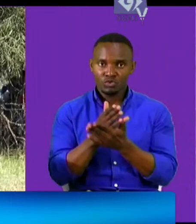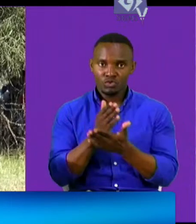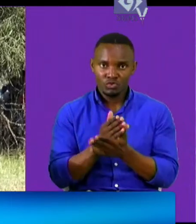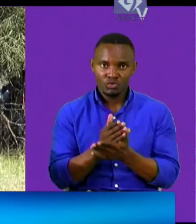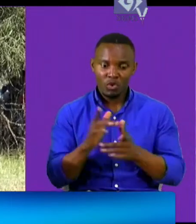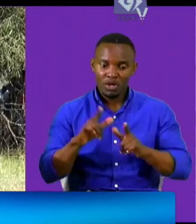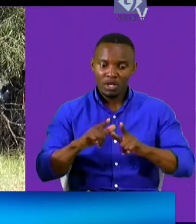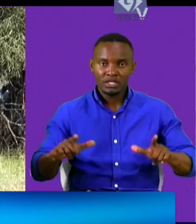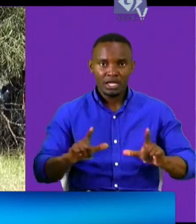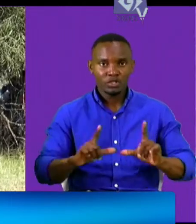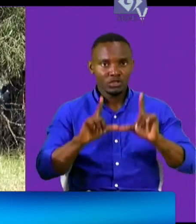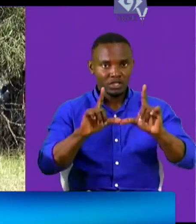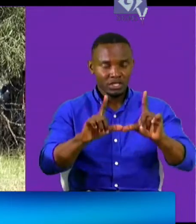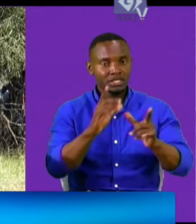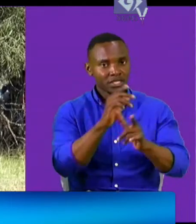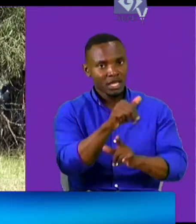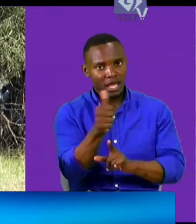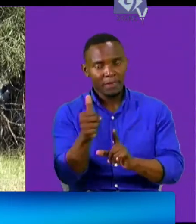watu washapata.